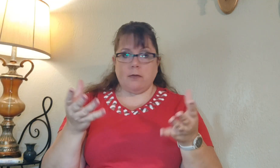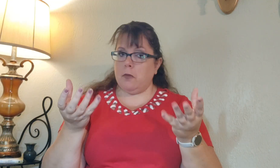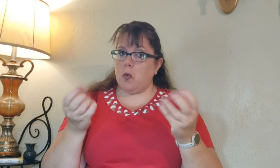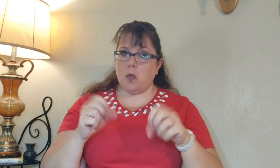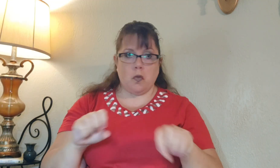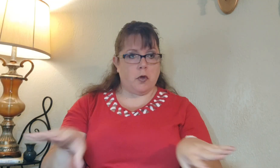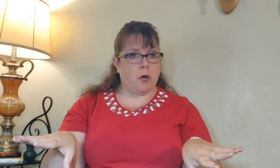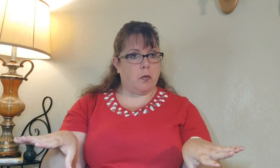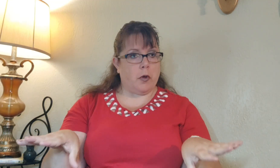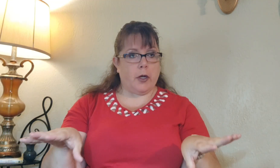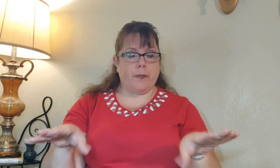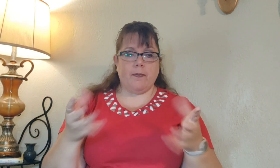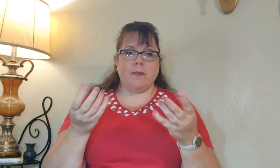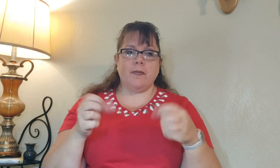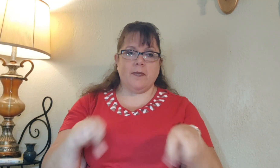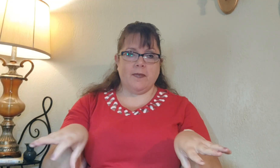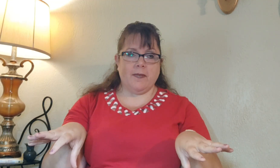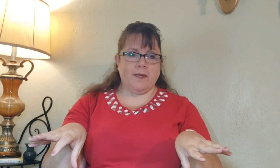down, don't want.